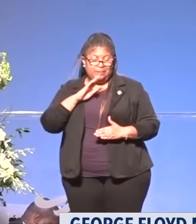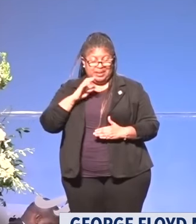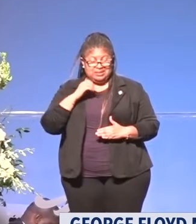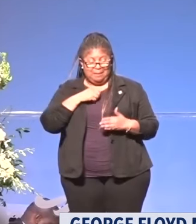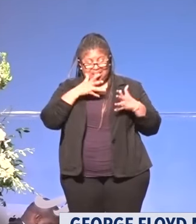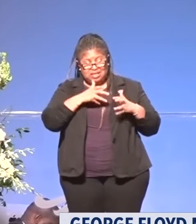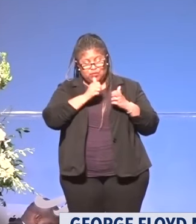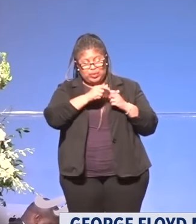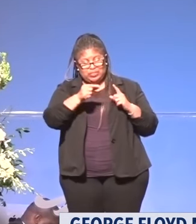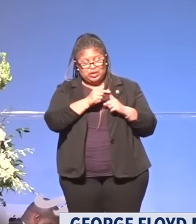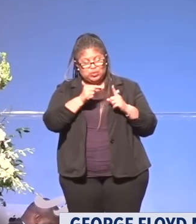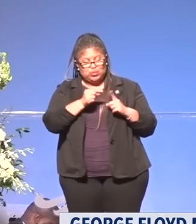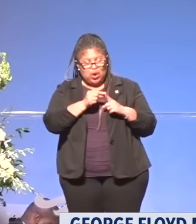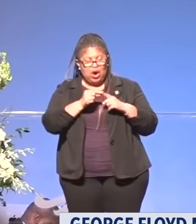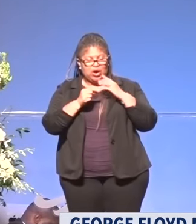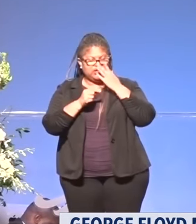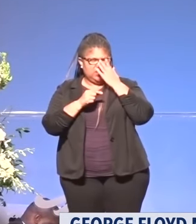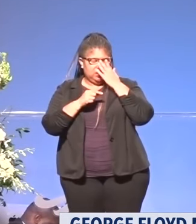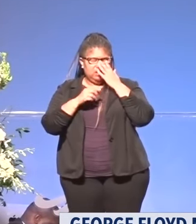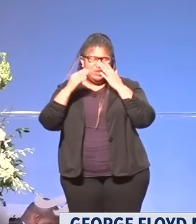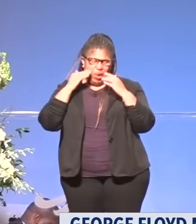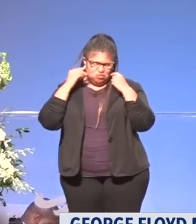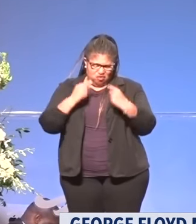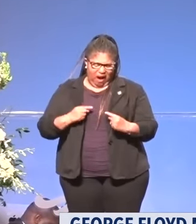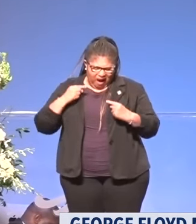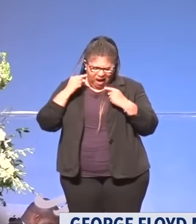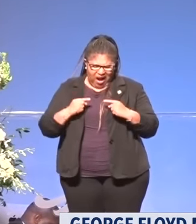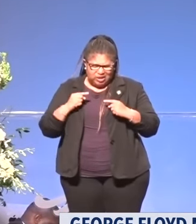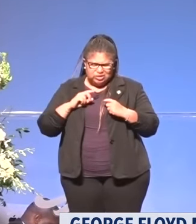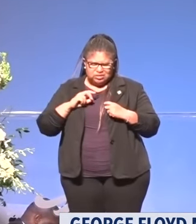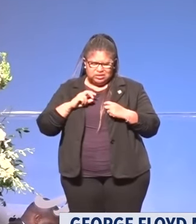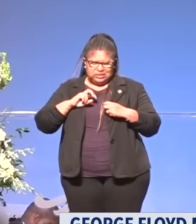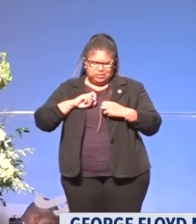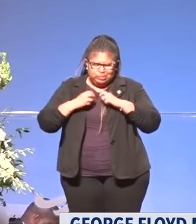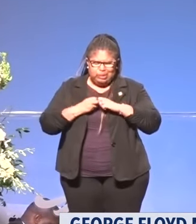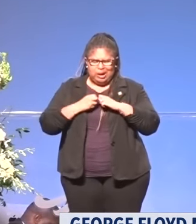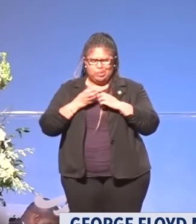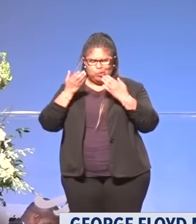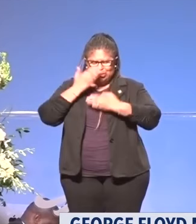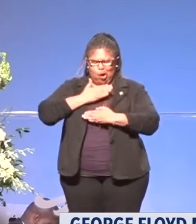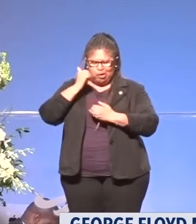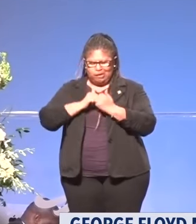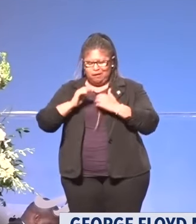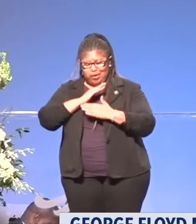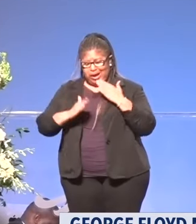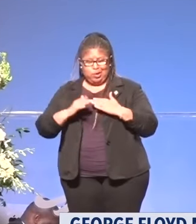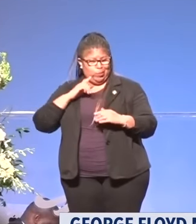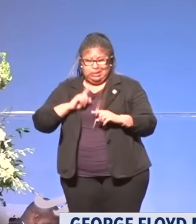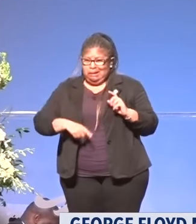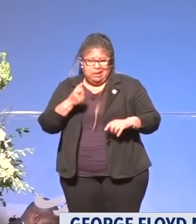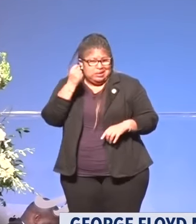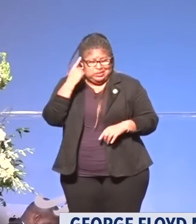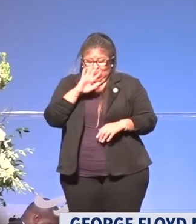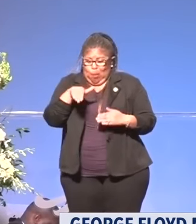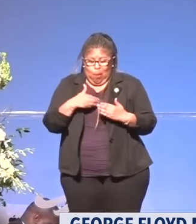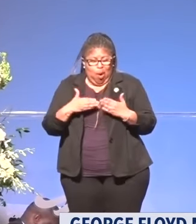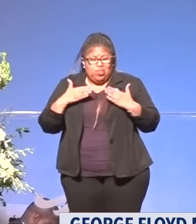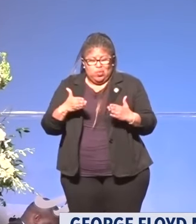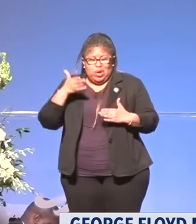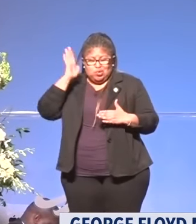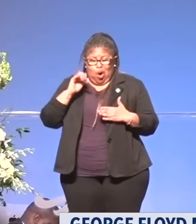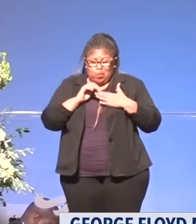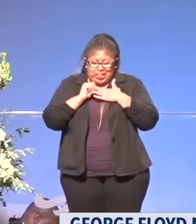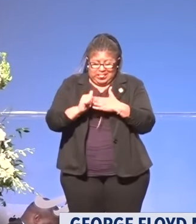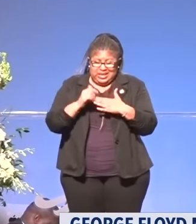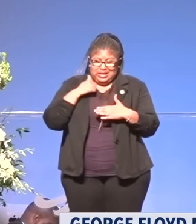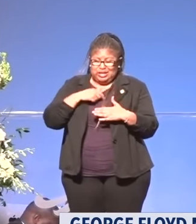now with these words, trials dark on every hand. And we cannot understand all the ways that God will lead us to that